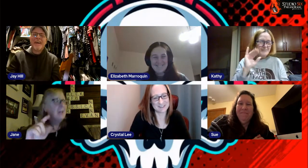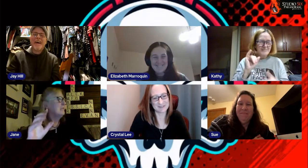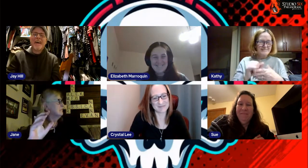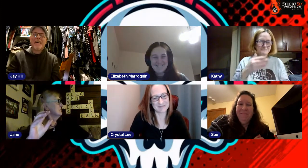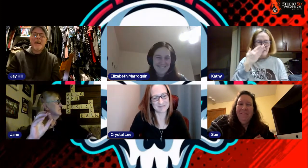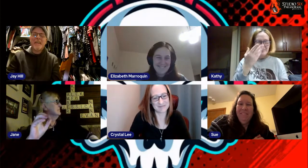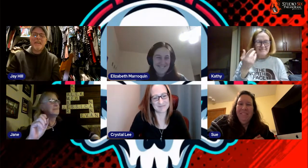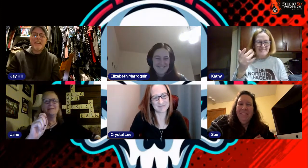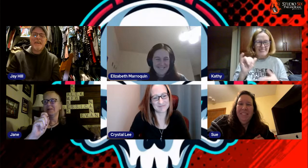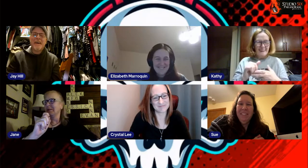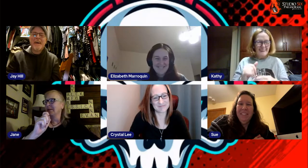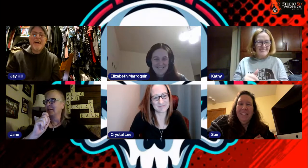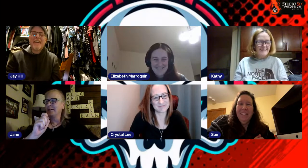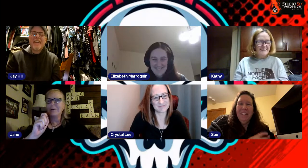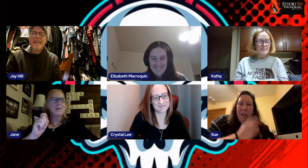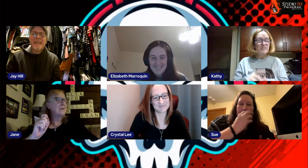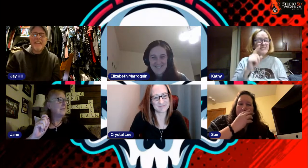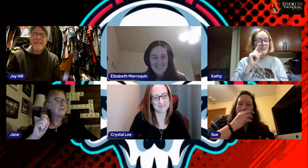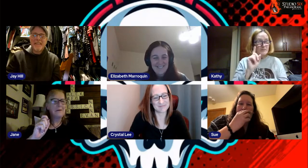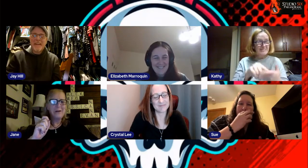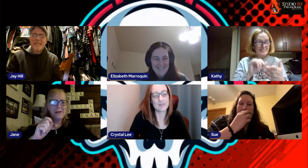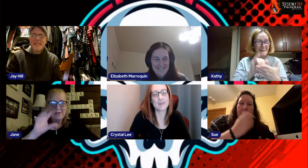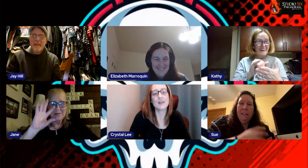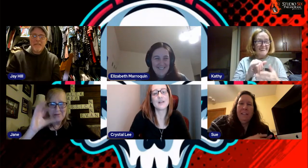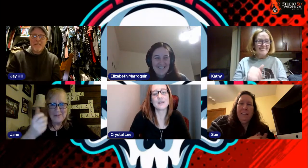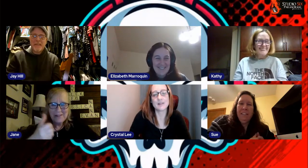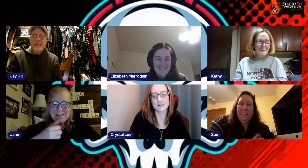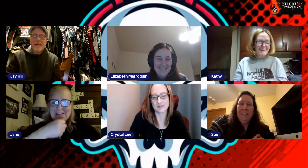I don't know. You can smell